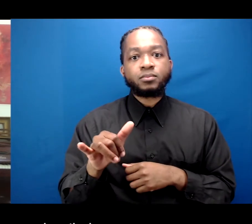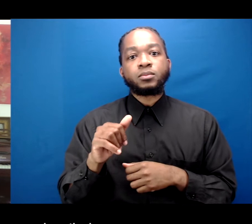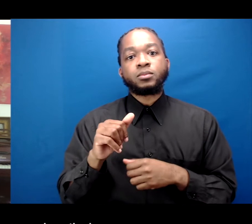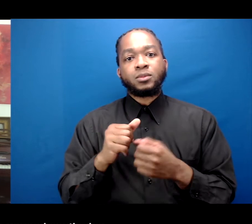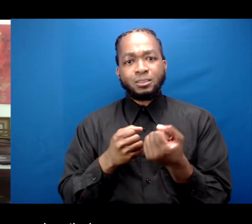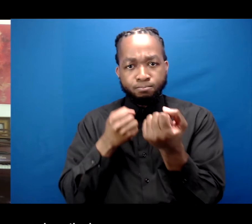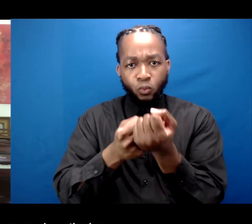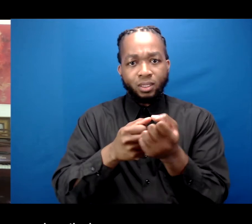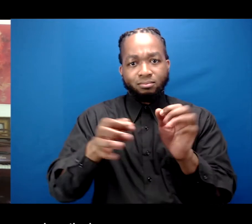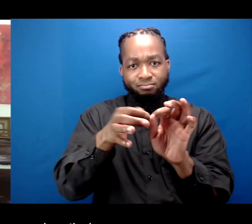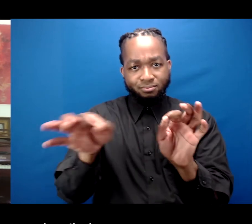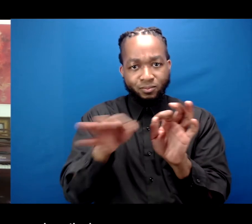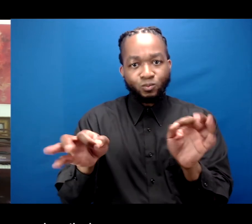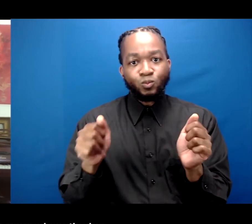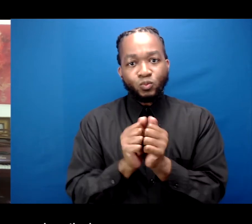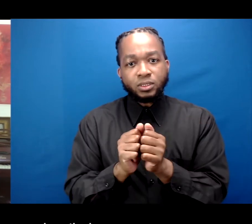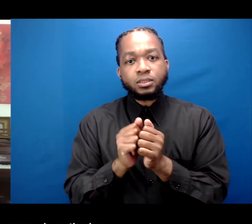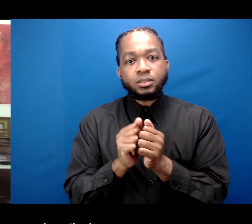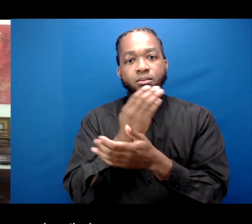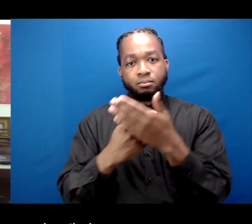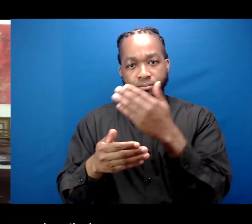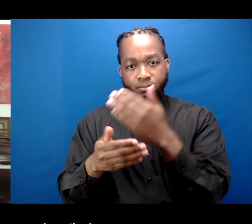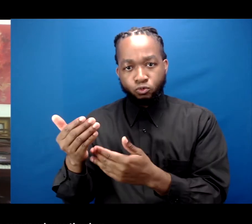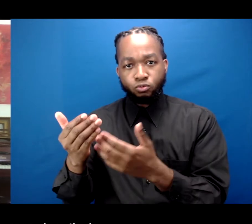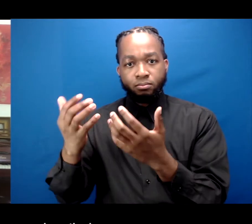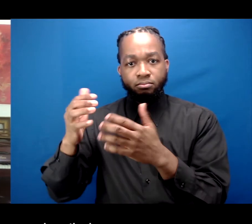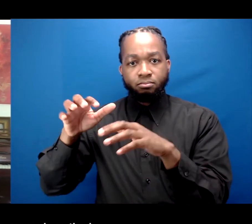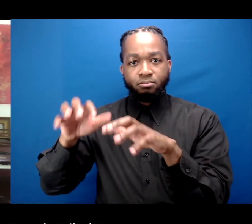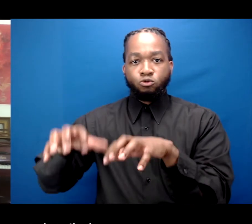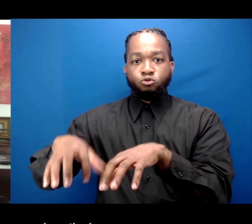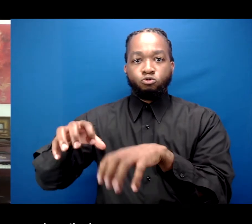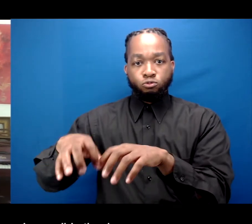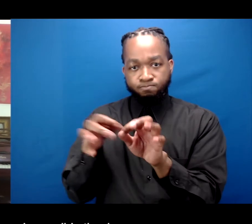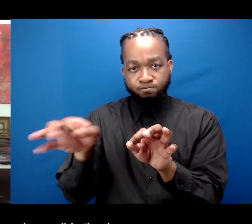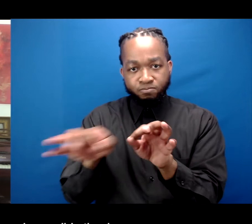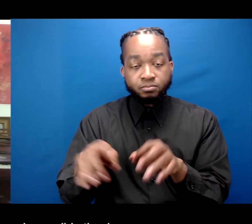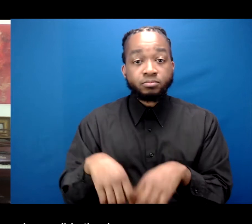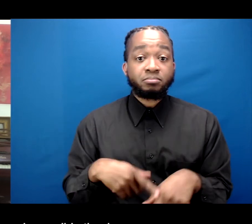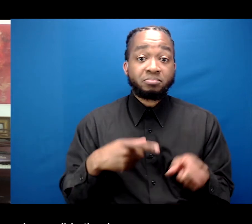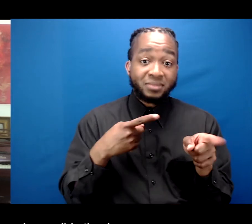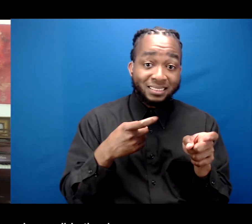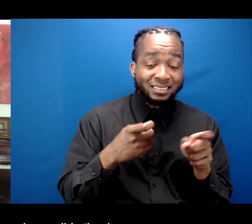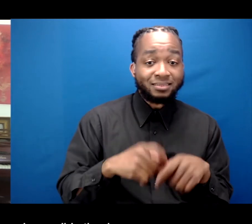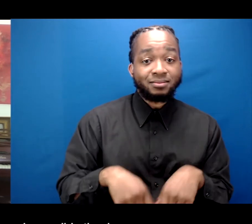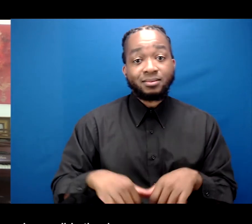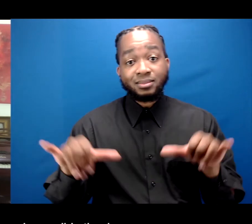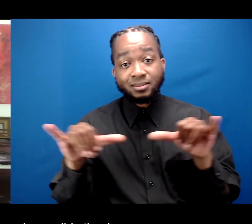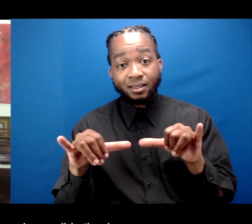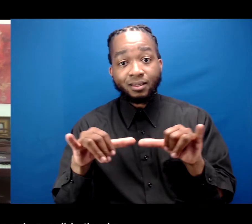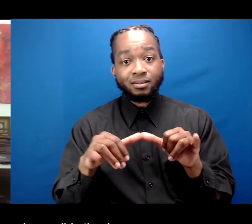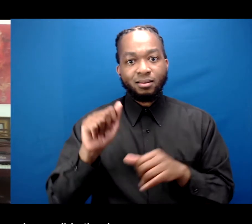with manual captioning tools. The speed, scale, and quality of this AI-powered technology was